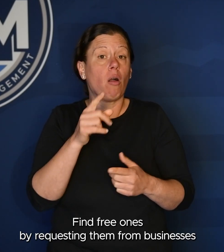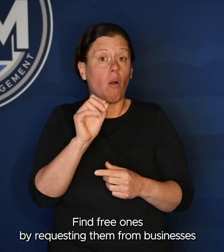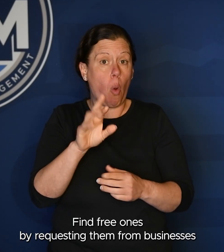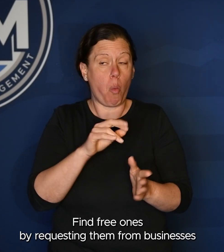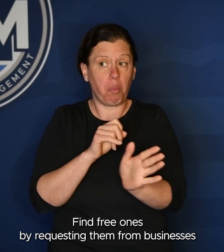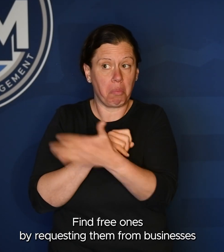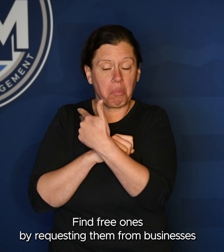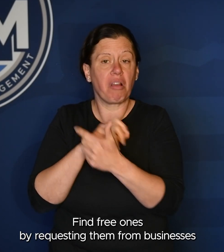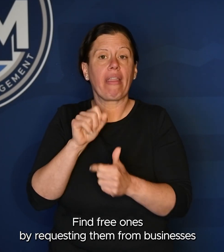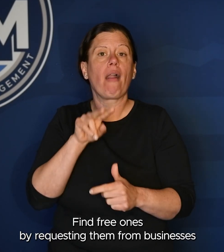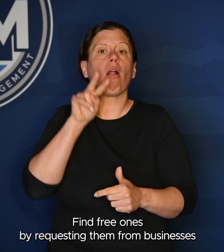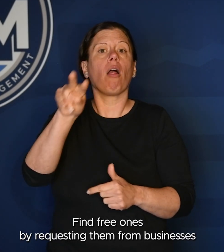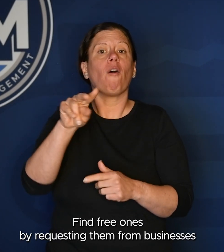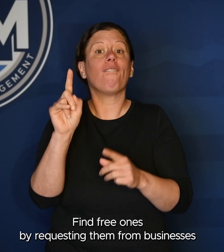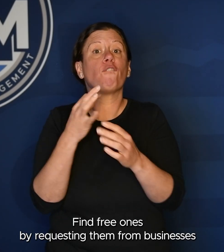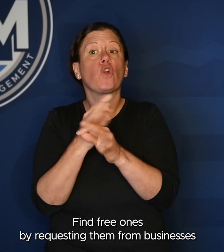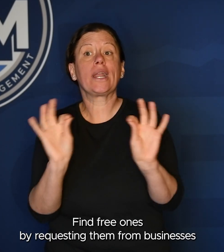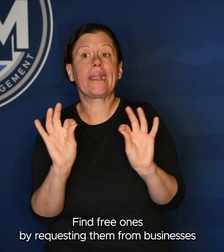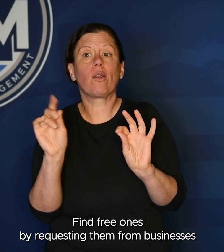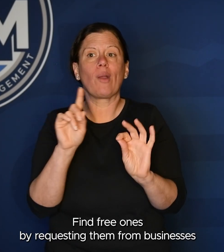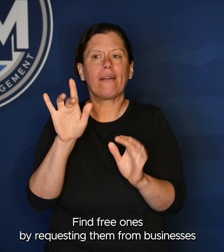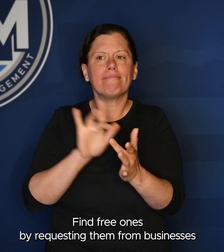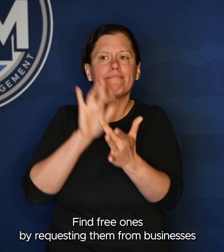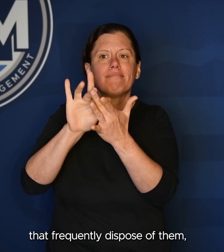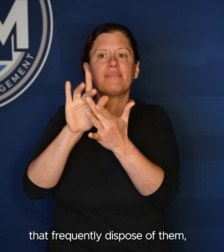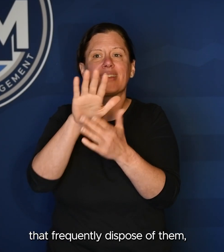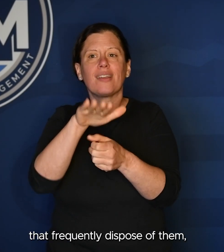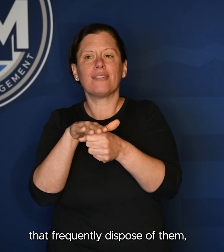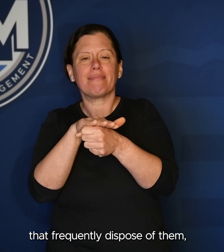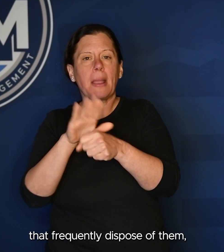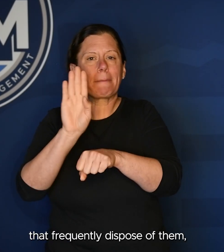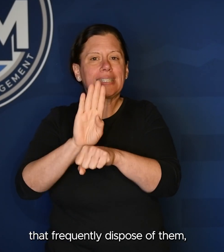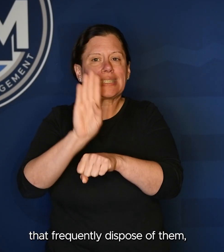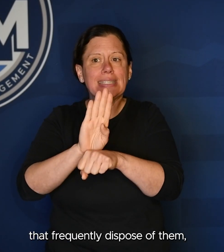Find free ones by requesting them from businesses that frequently dispose of them,